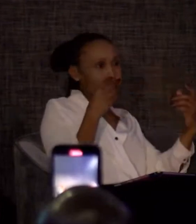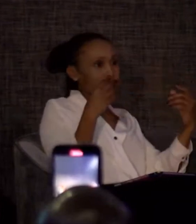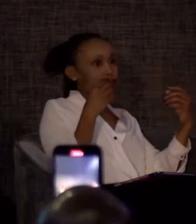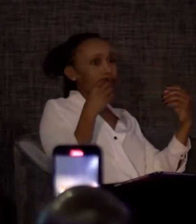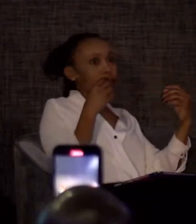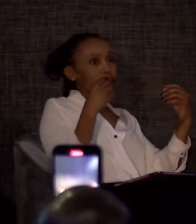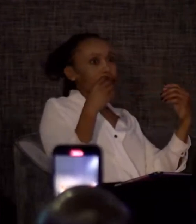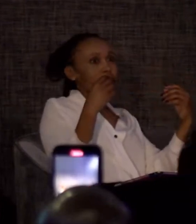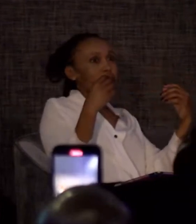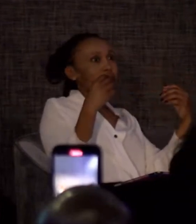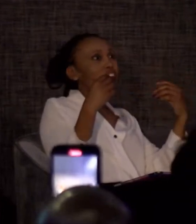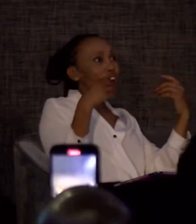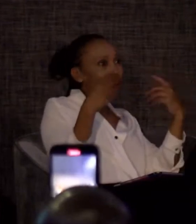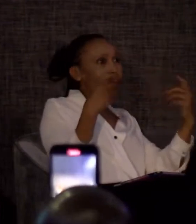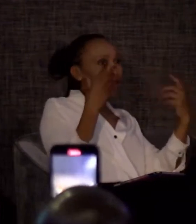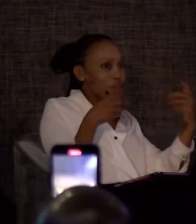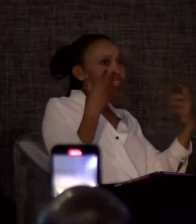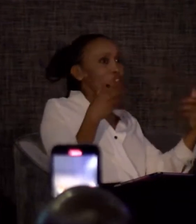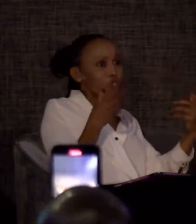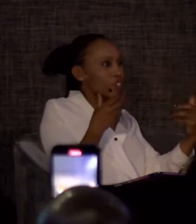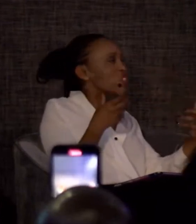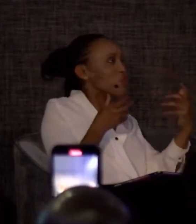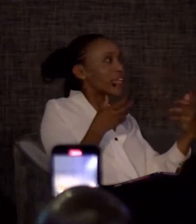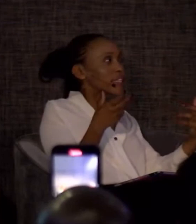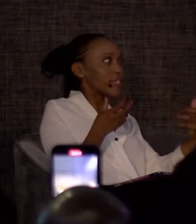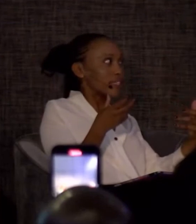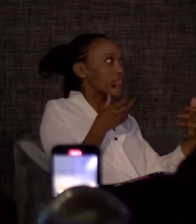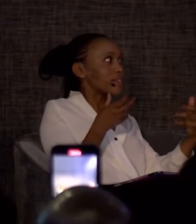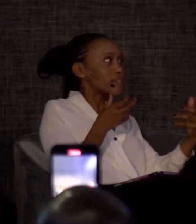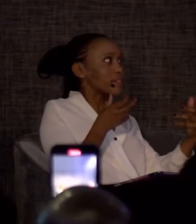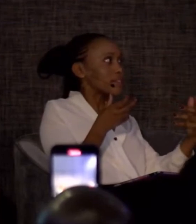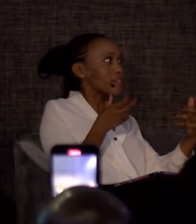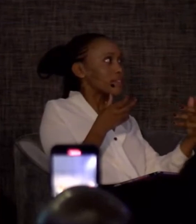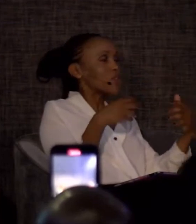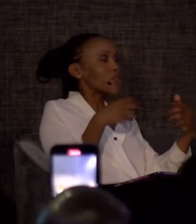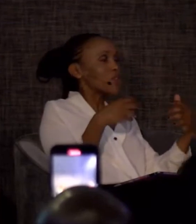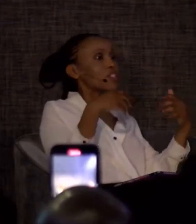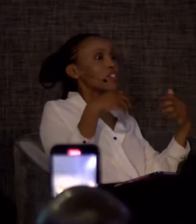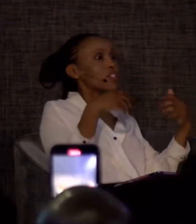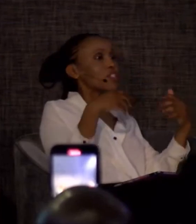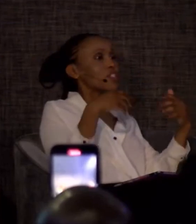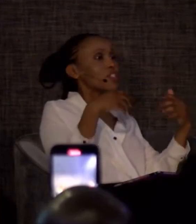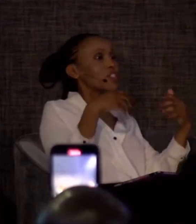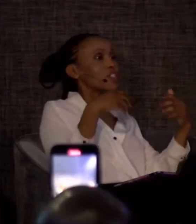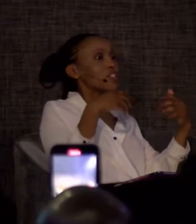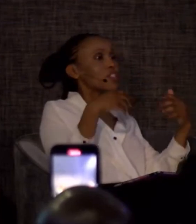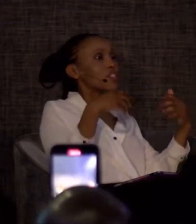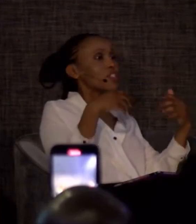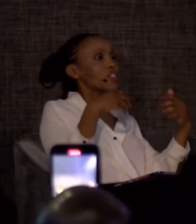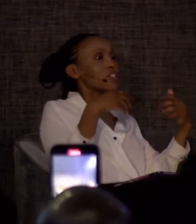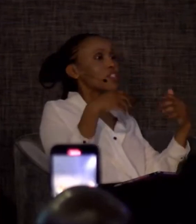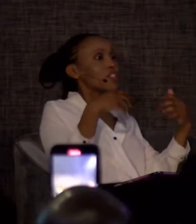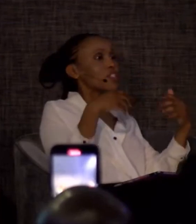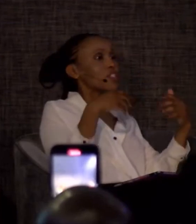fact that they're no longer really introducing new ideas in the system. So it's doing the same way that we've